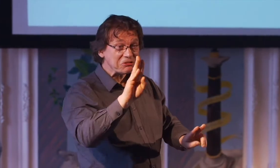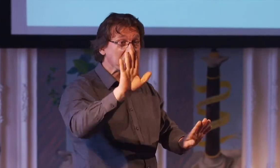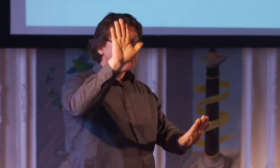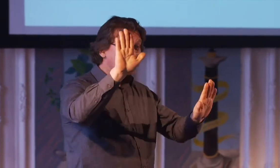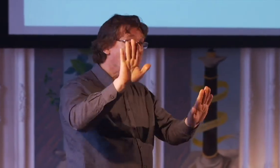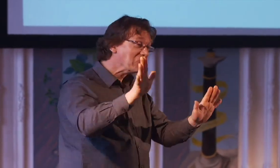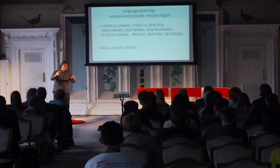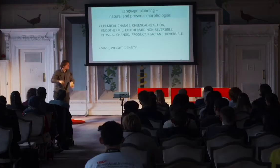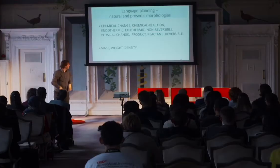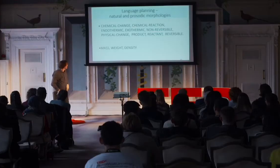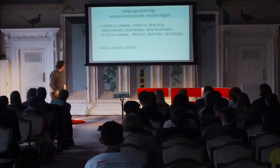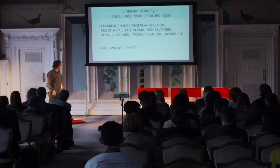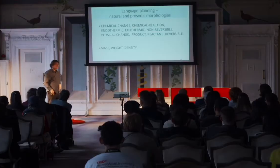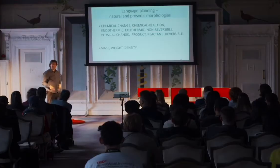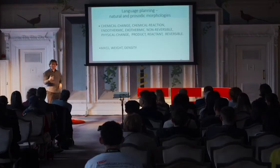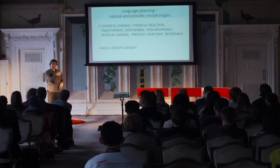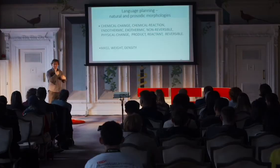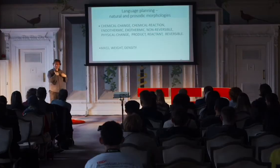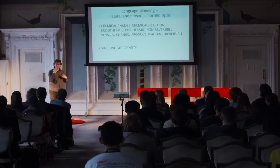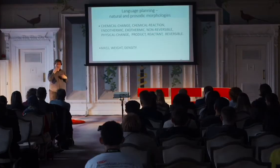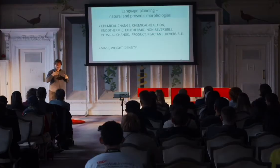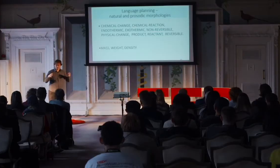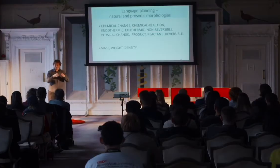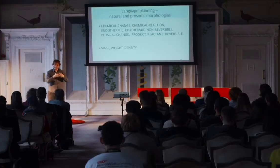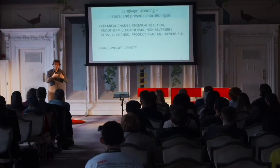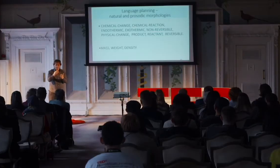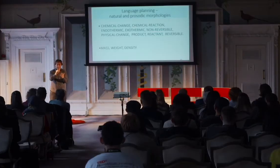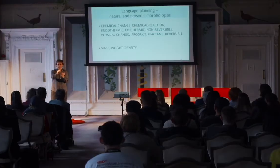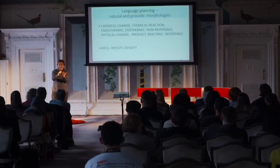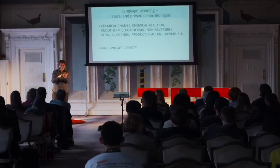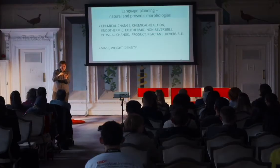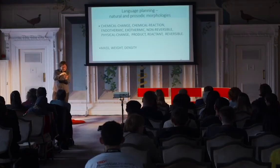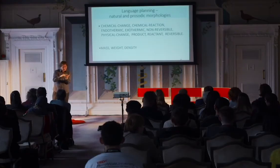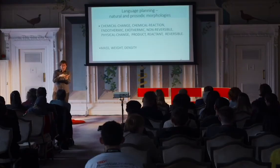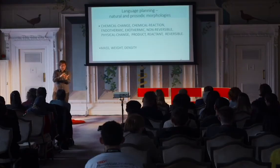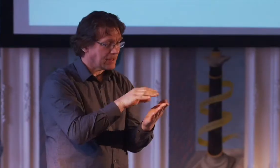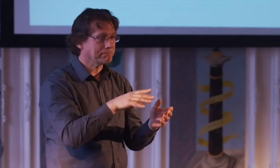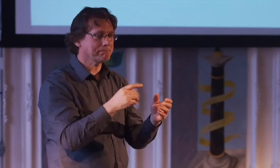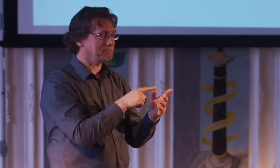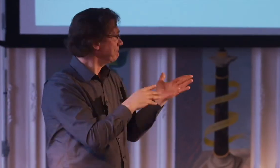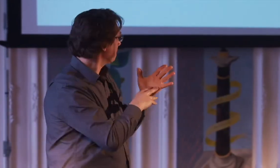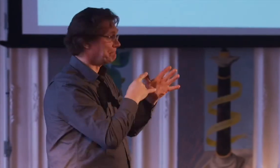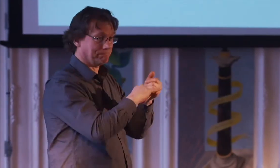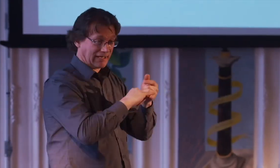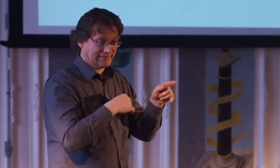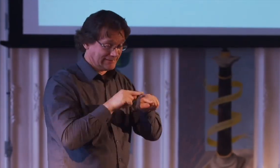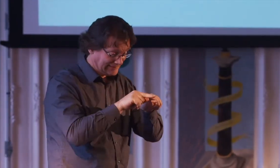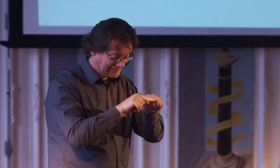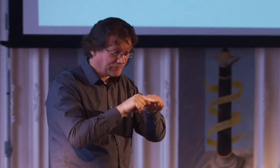1 or 2, I can see a couple of hands going up, that's good. It's interesting, when the group got together and we created our list of terms, we